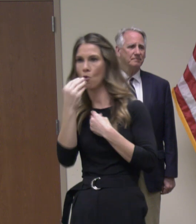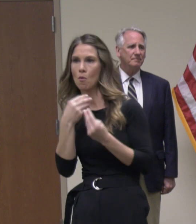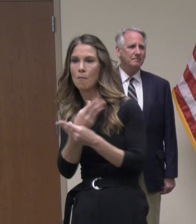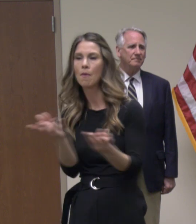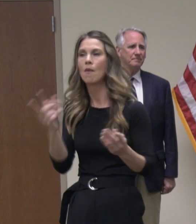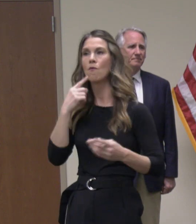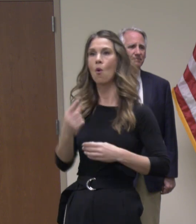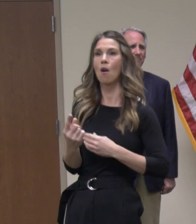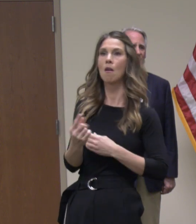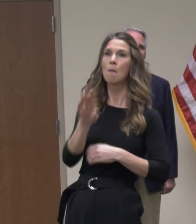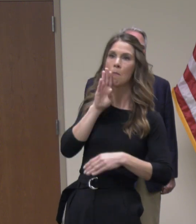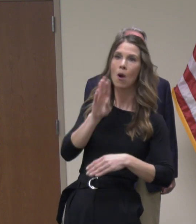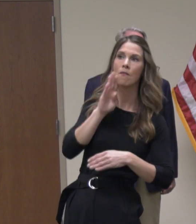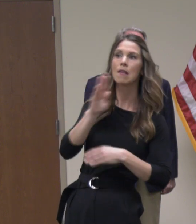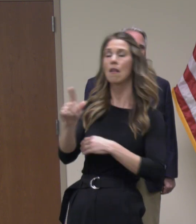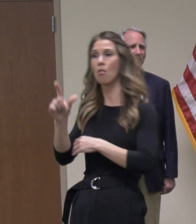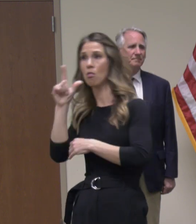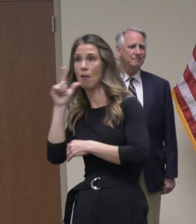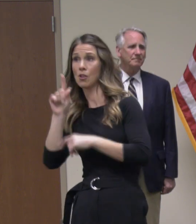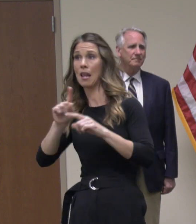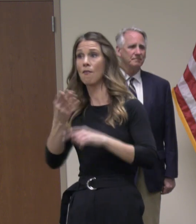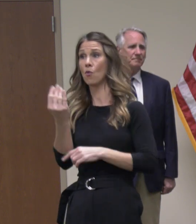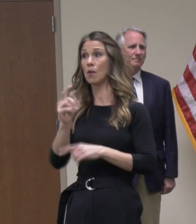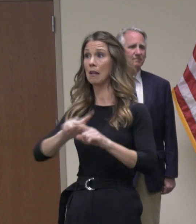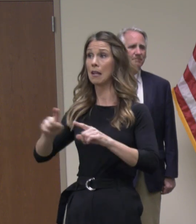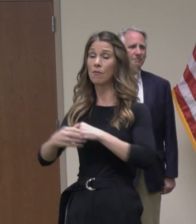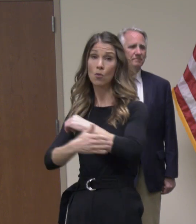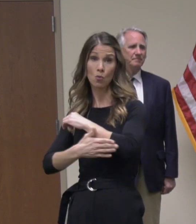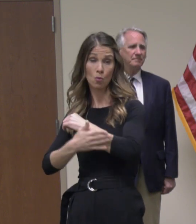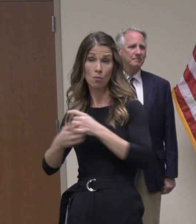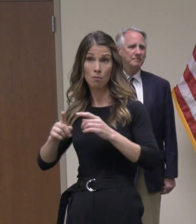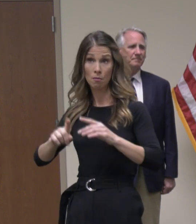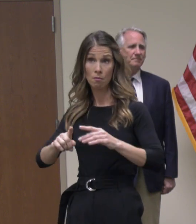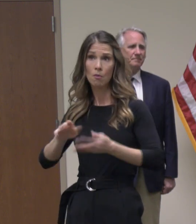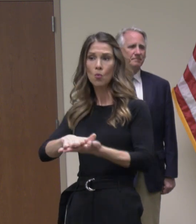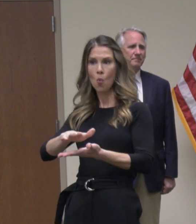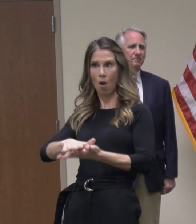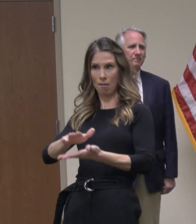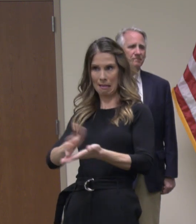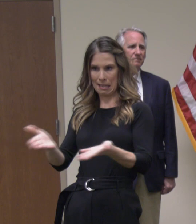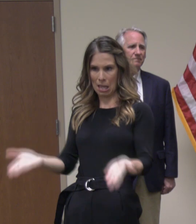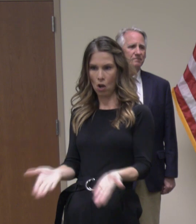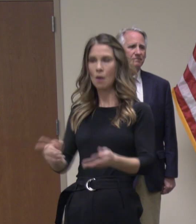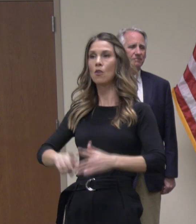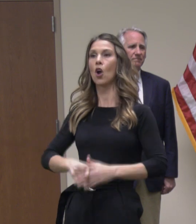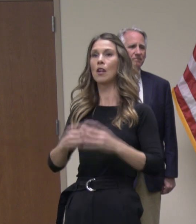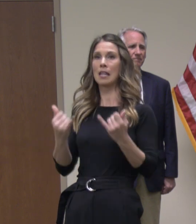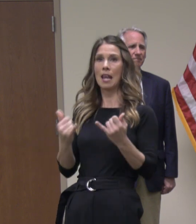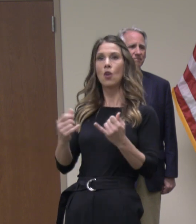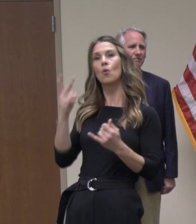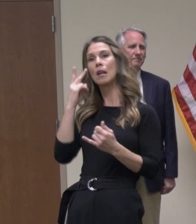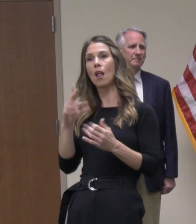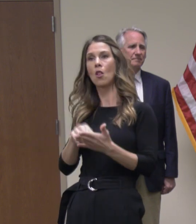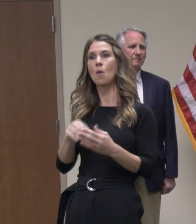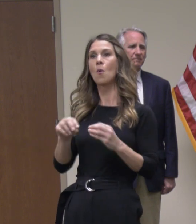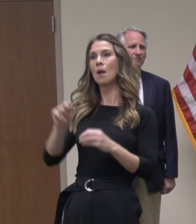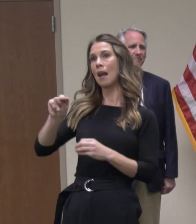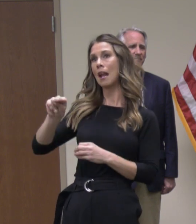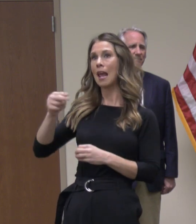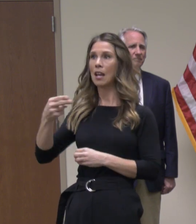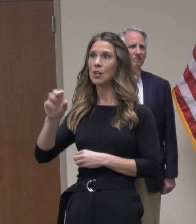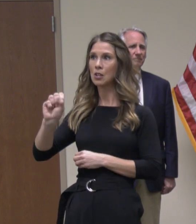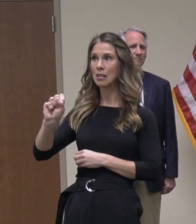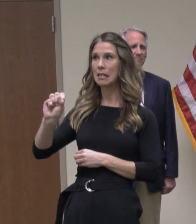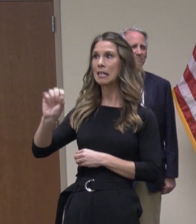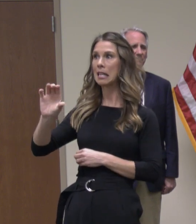breakfast and lunch at 14 schools, and that started today. You can learn more at nhcs.net.